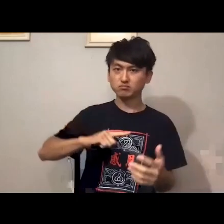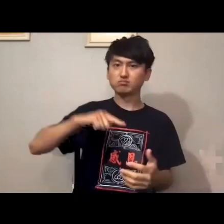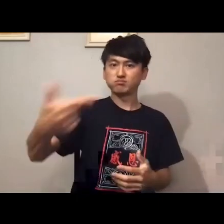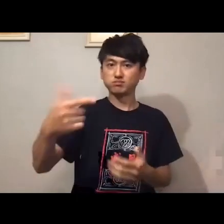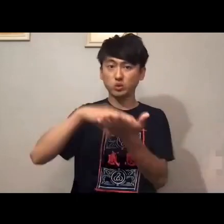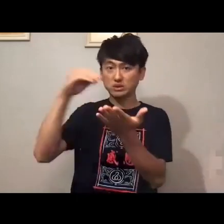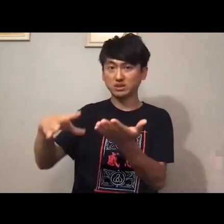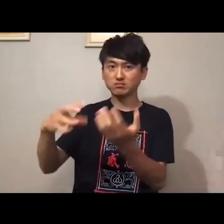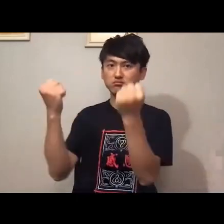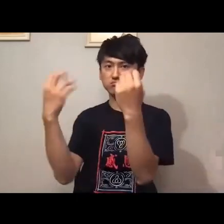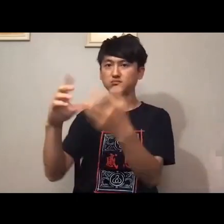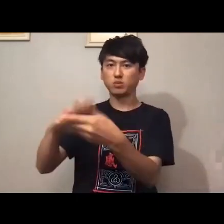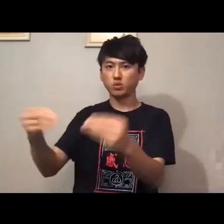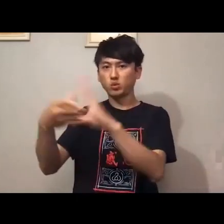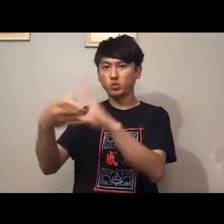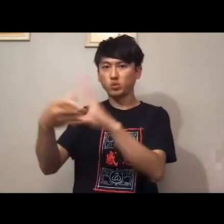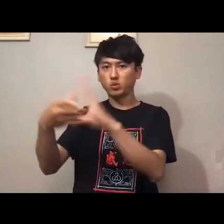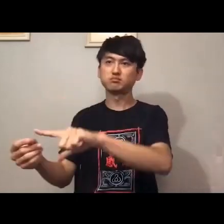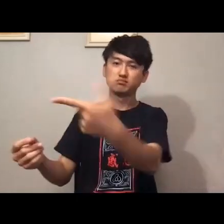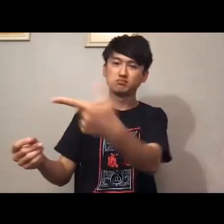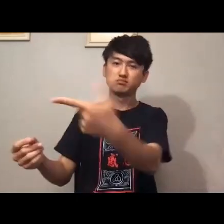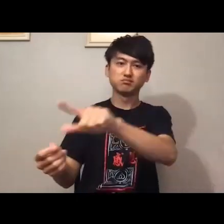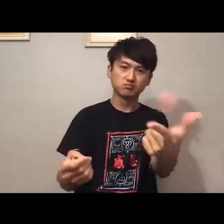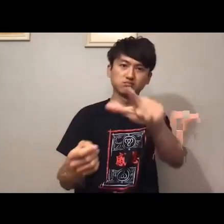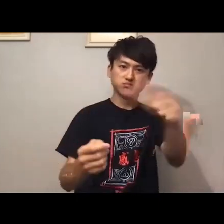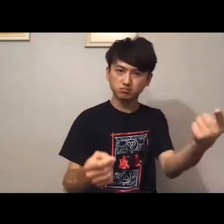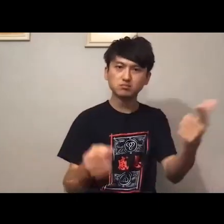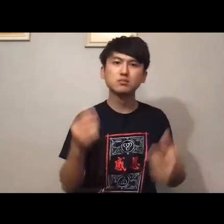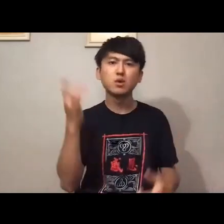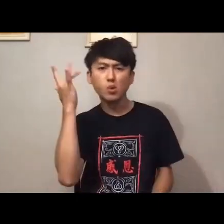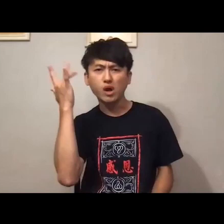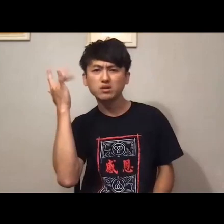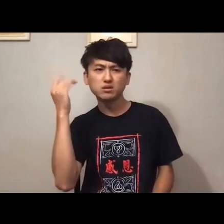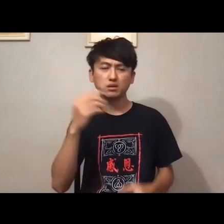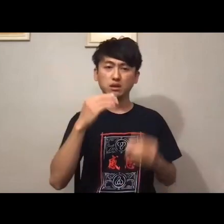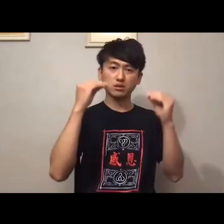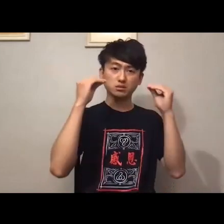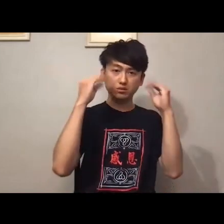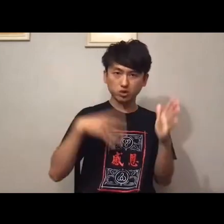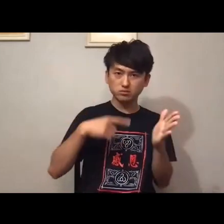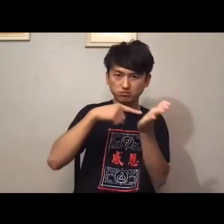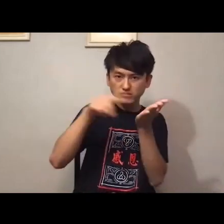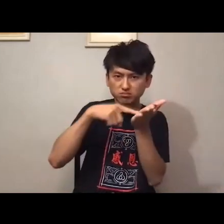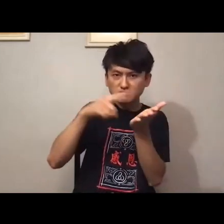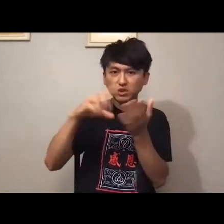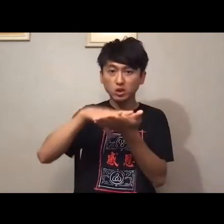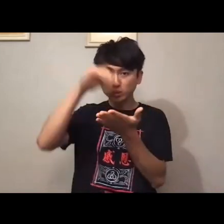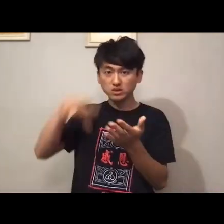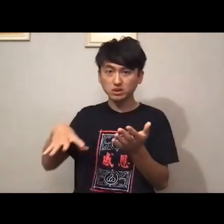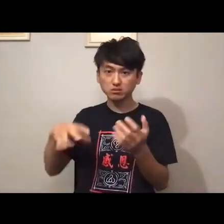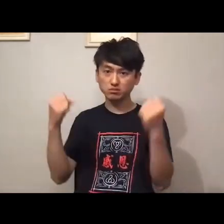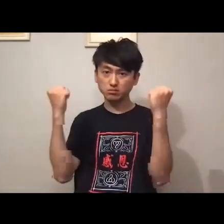through storytelling. And then the students would have an opportunity to tell a story, and they would go around the